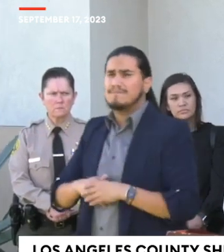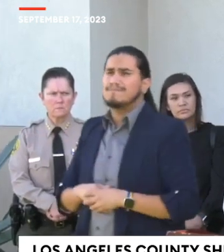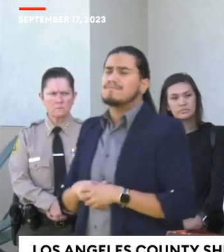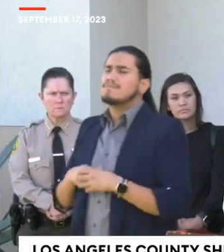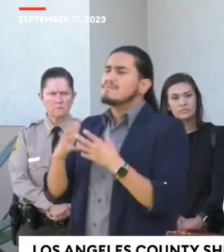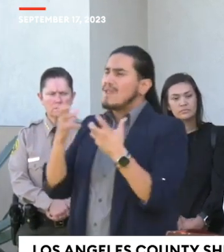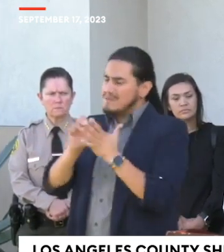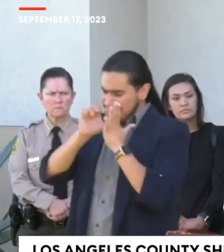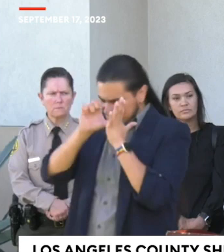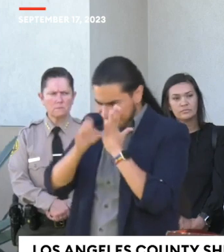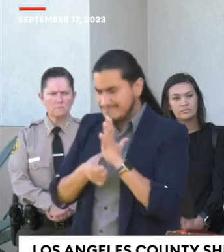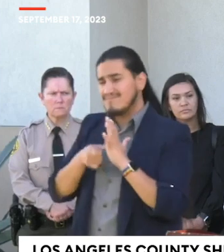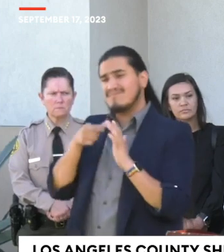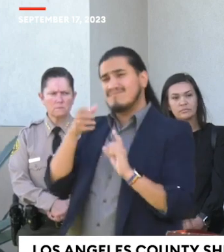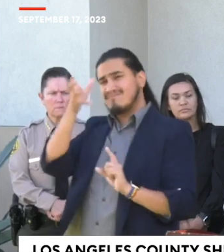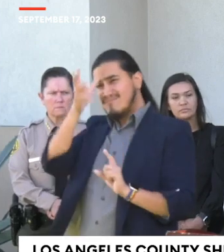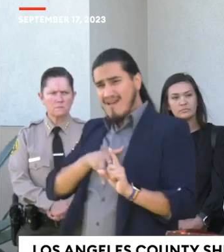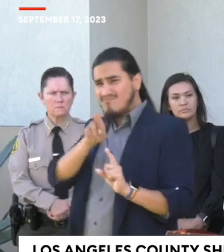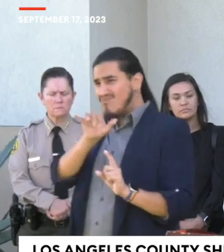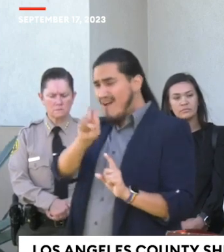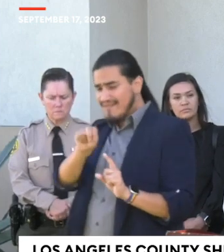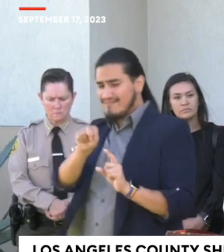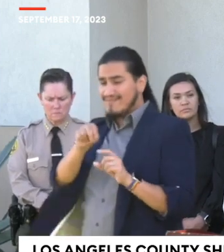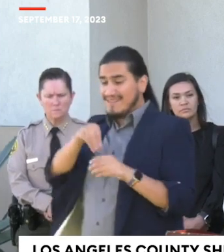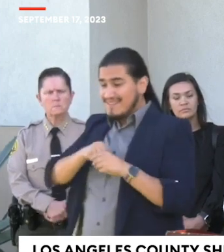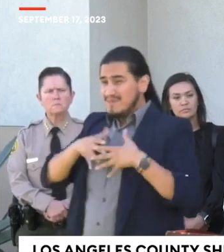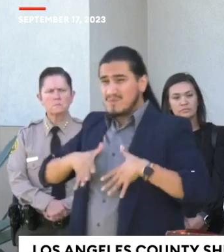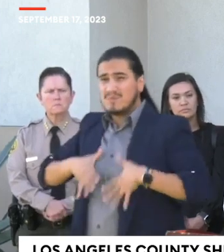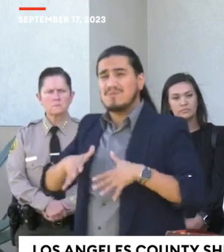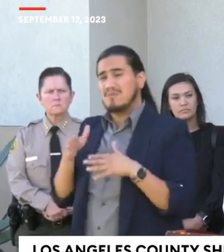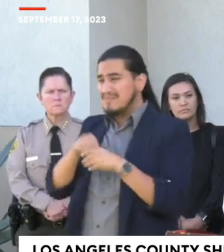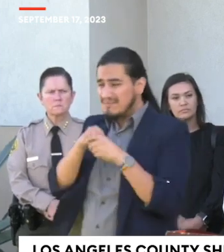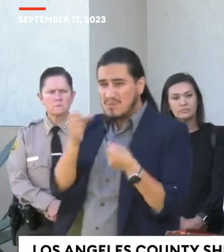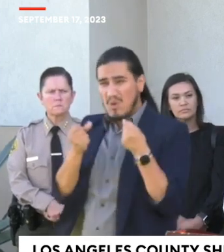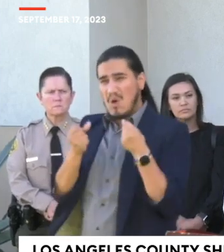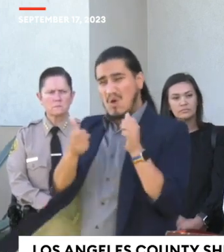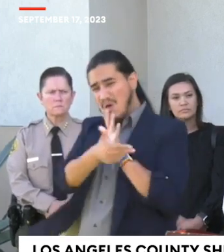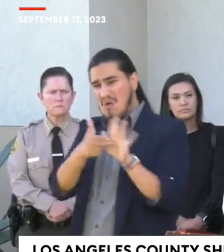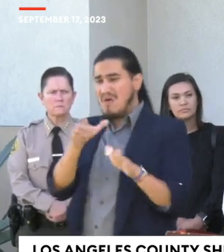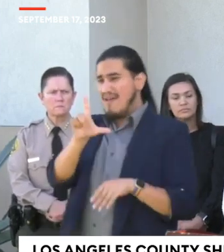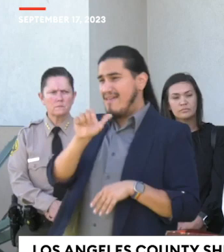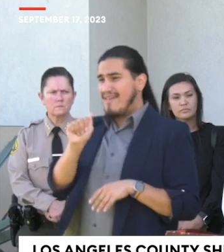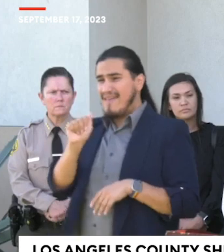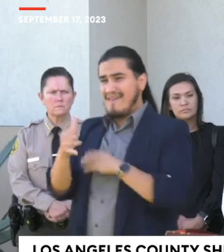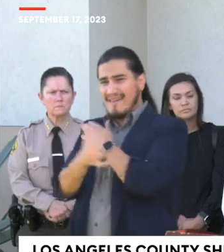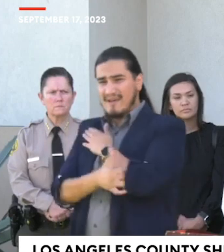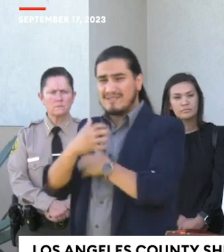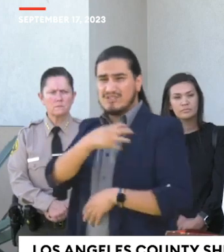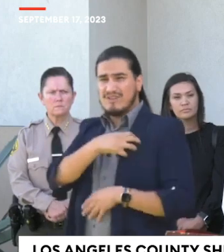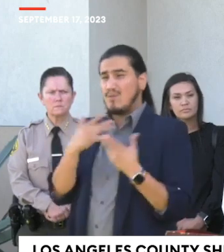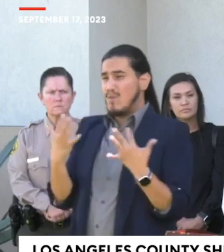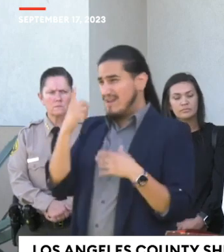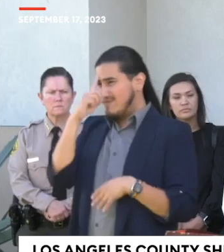And I just want to reemphasize, he was in uniform, sitting in a black and white vehicle marked LA County Sheriff's, waiting for a